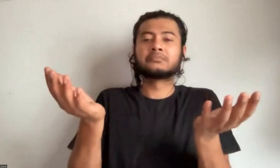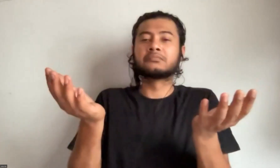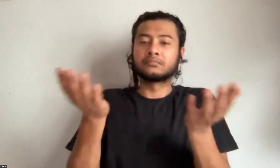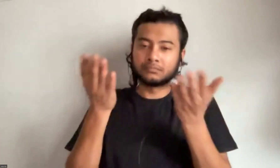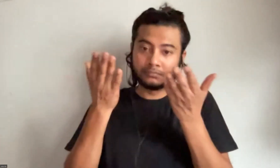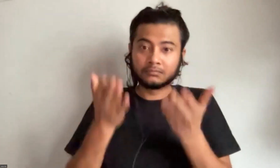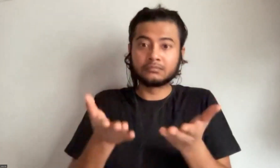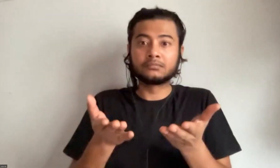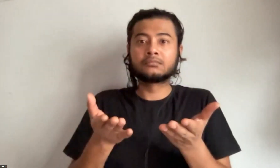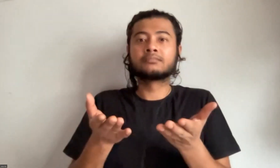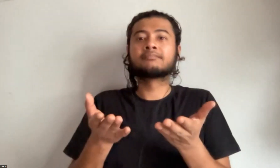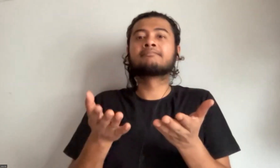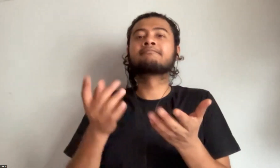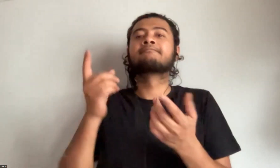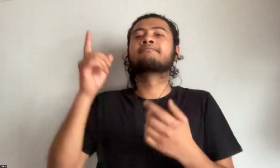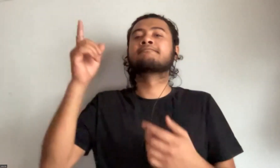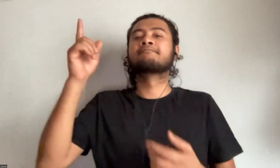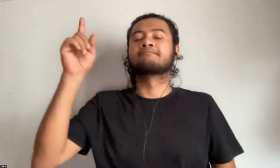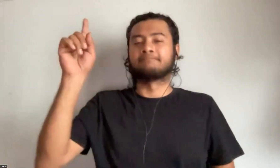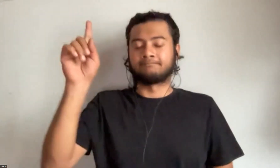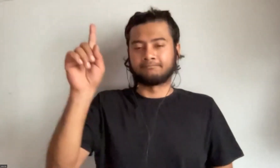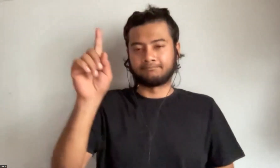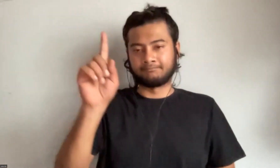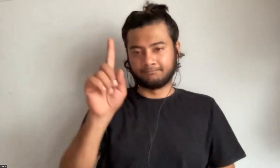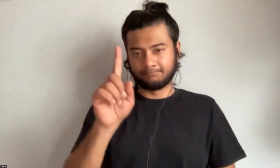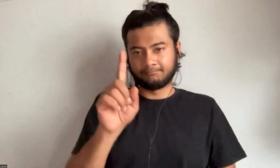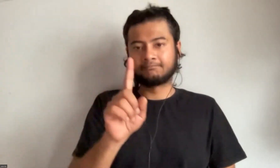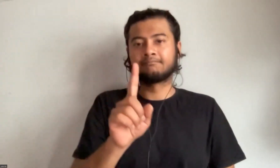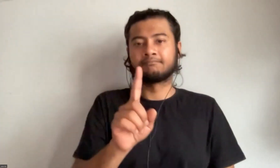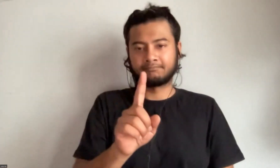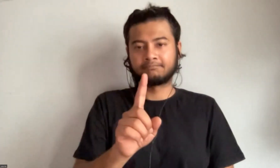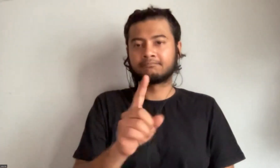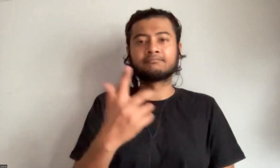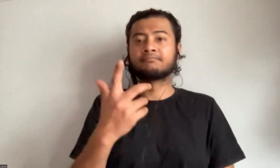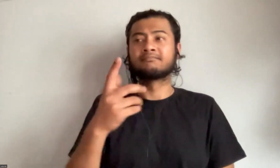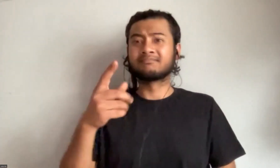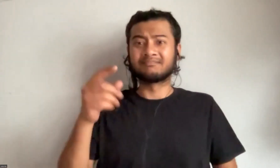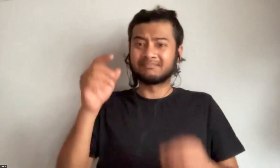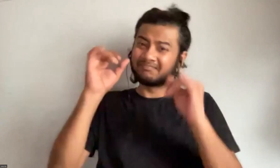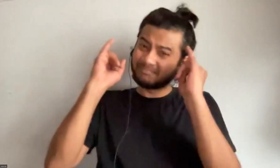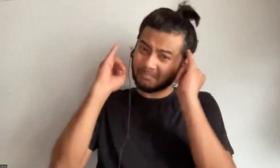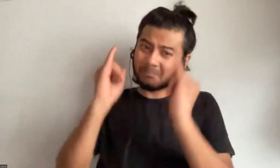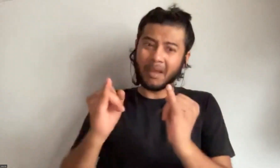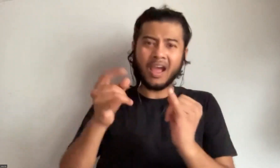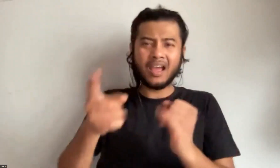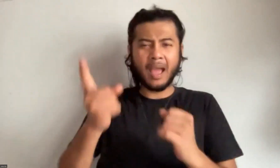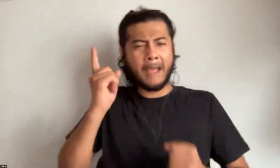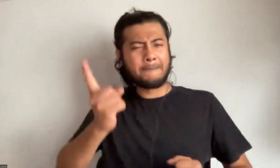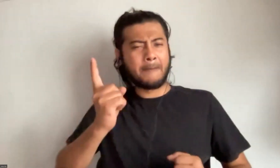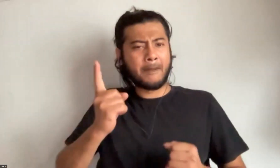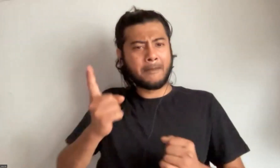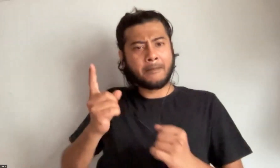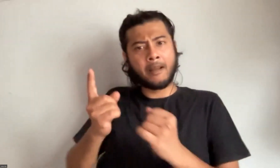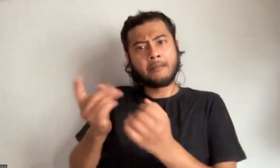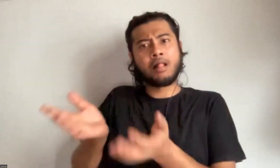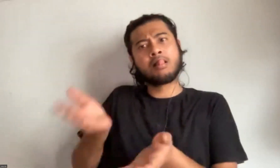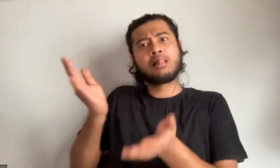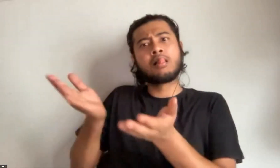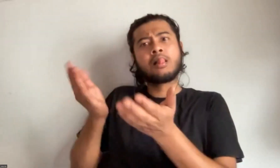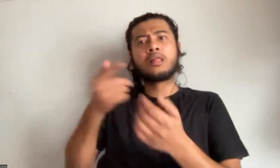is very difficult for good people to survive nowadays. There is and people are eating, killing